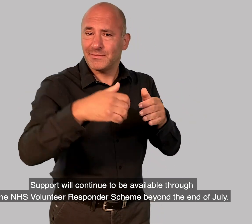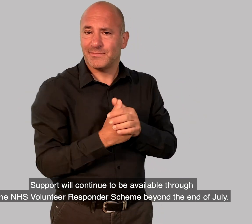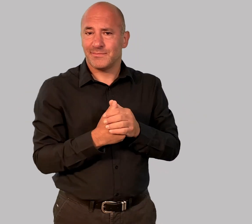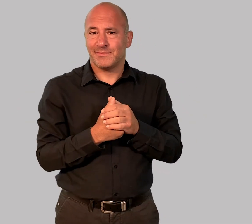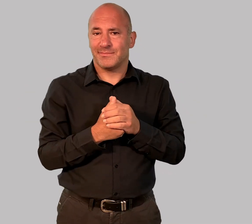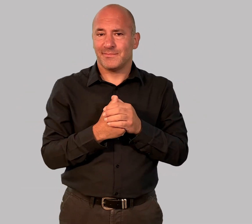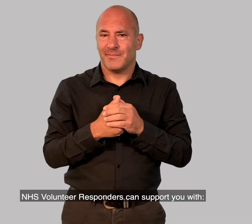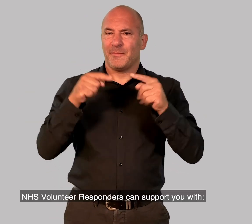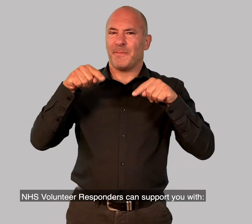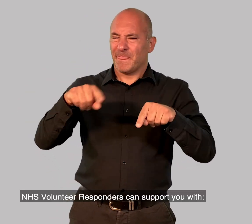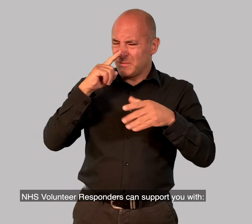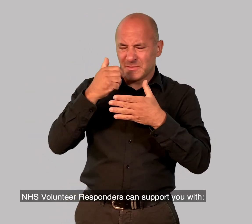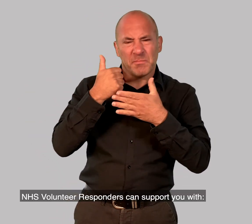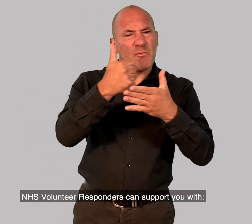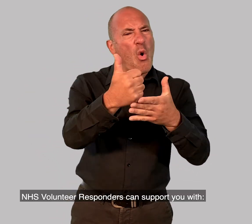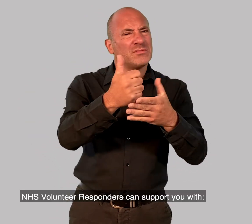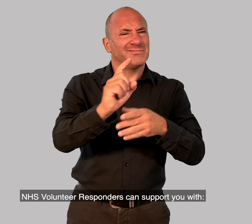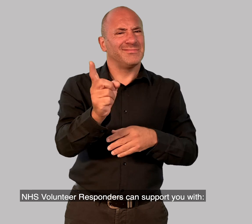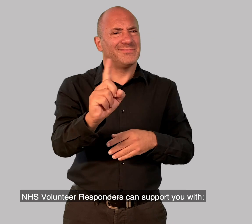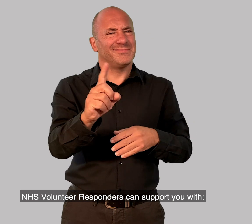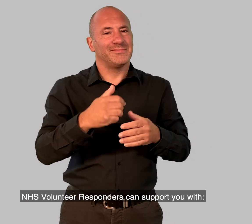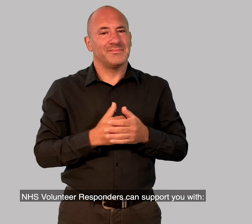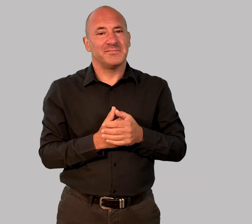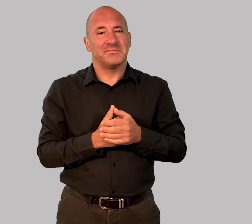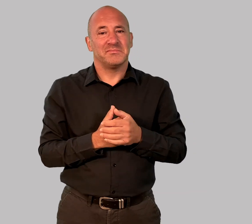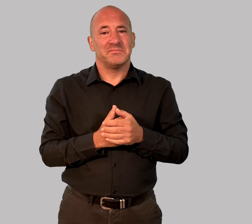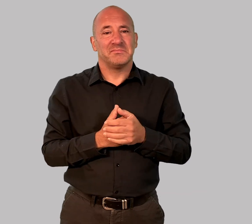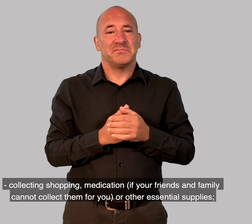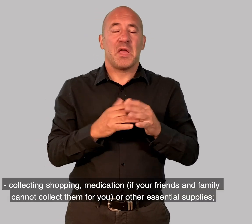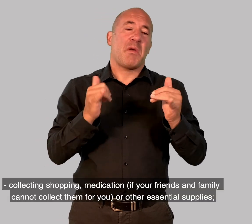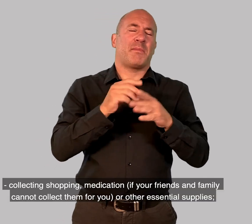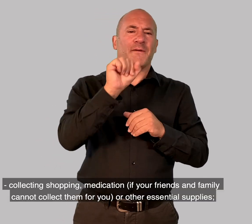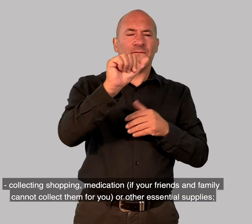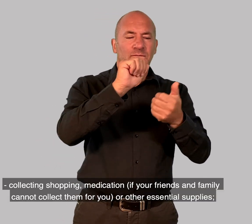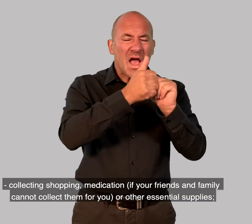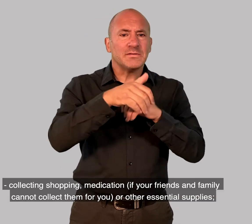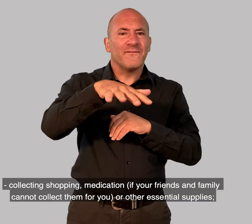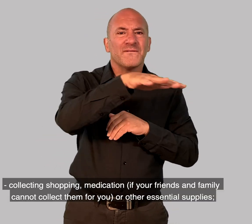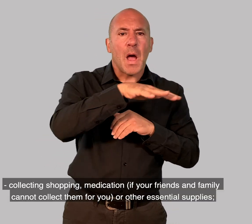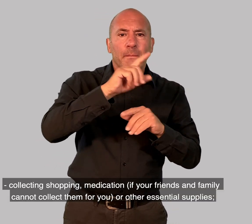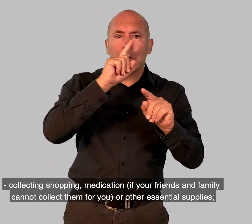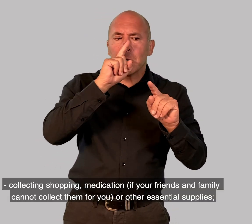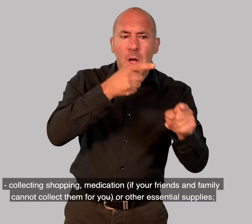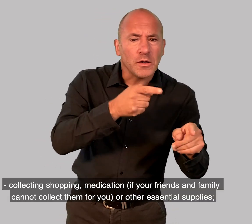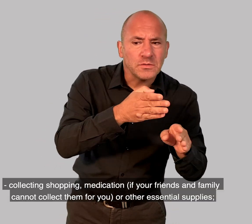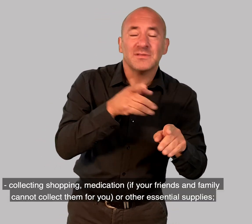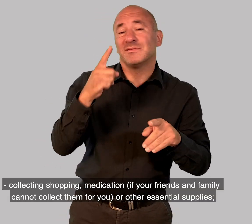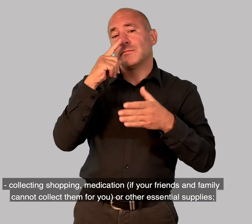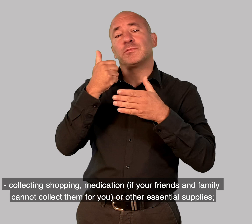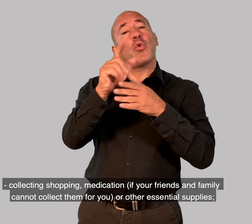July. NHS Volunteer Responders can support you with collecting shopping, medication if your friends